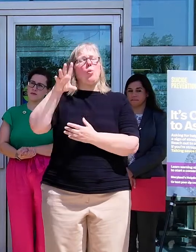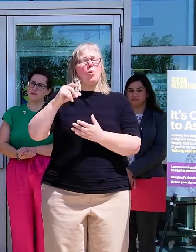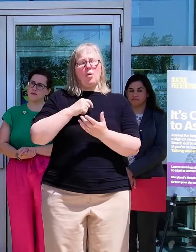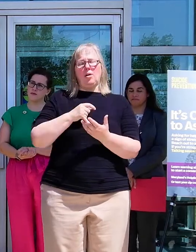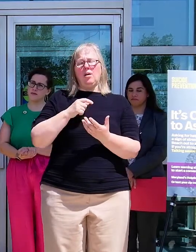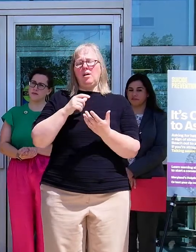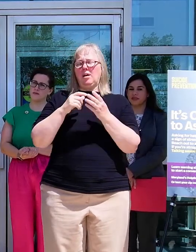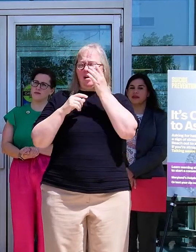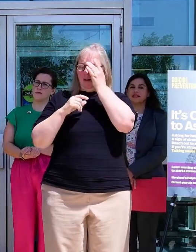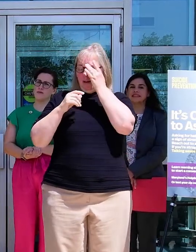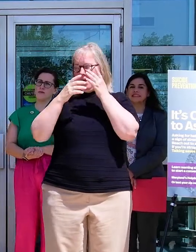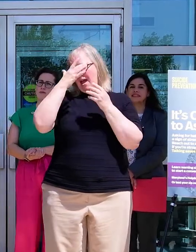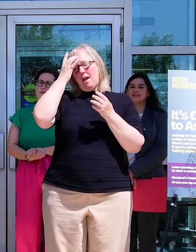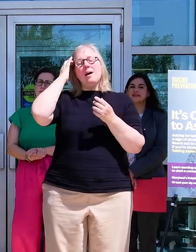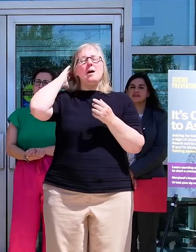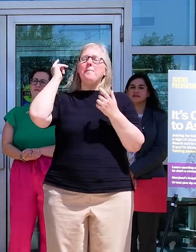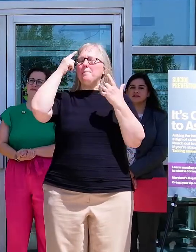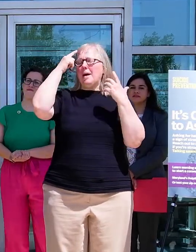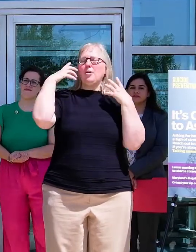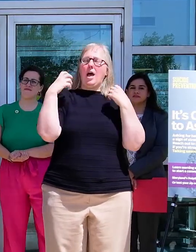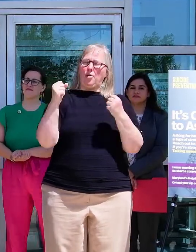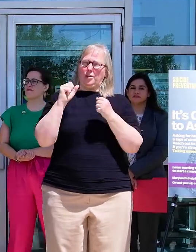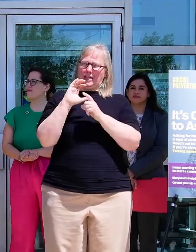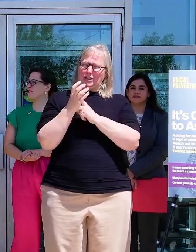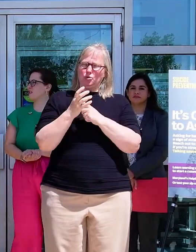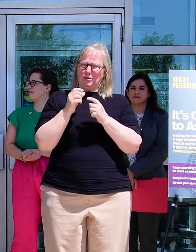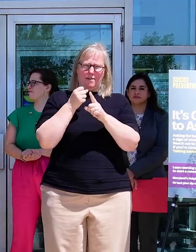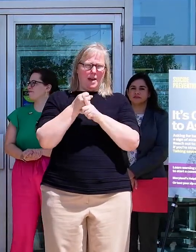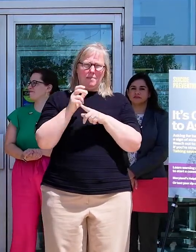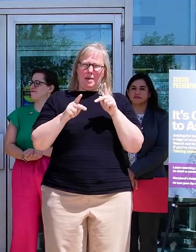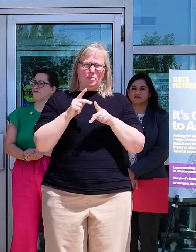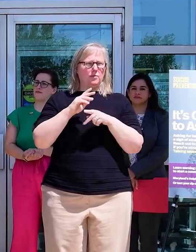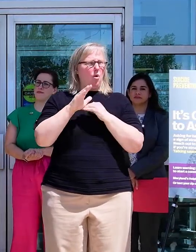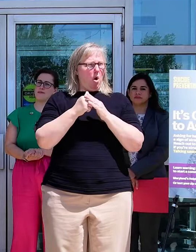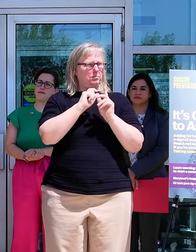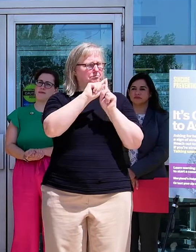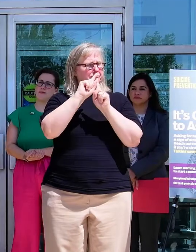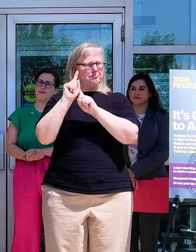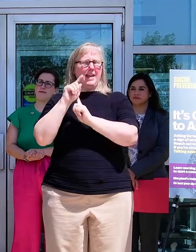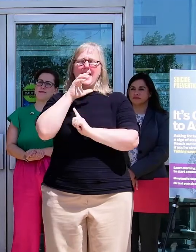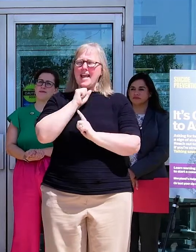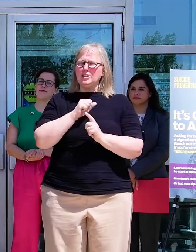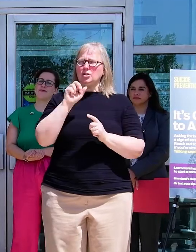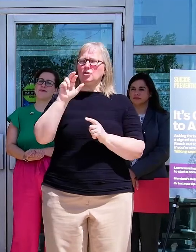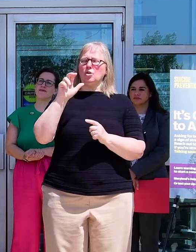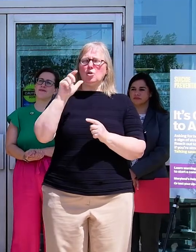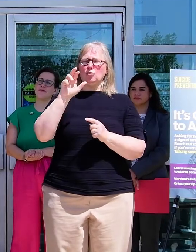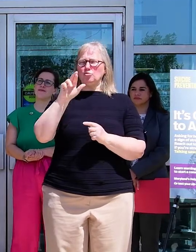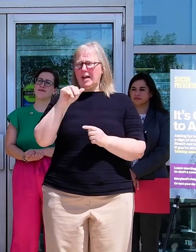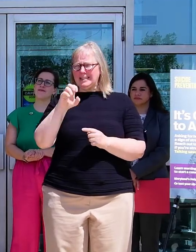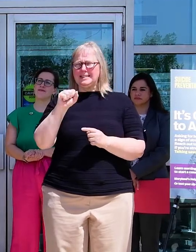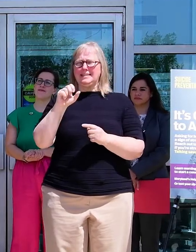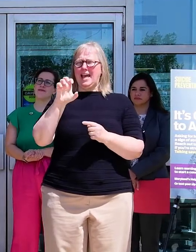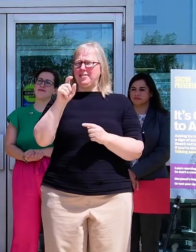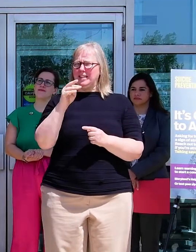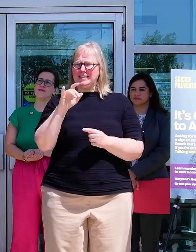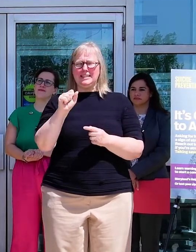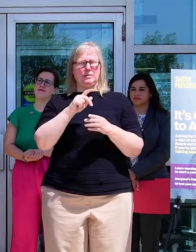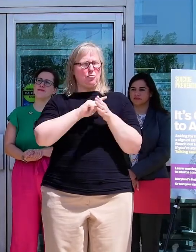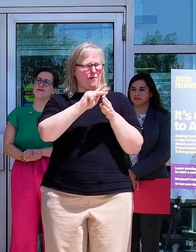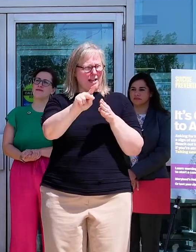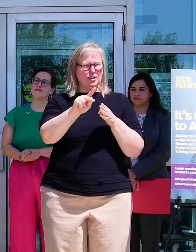Mental health conditions affect people of all ages, races, ethnicities, professions, and economic